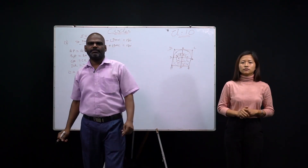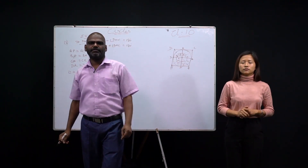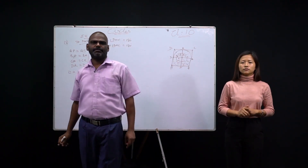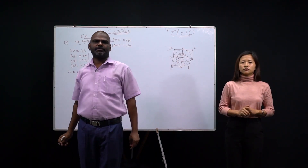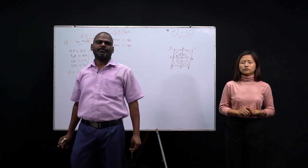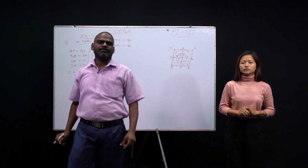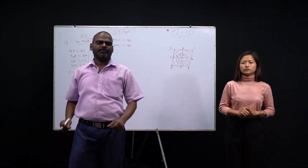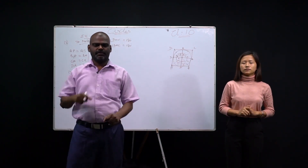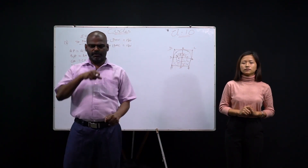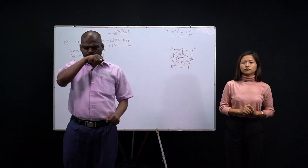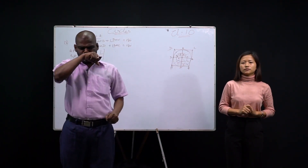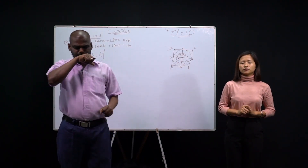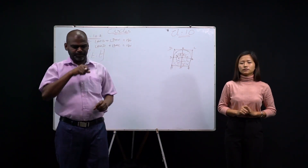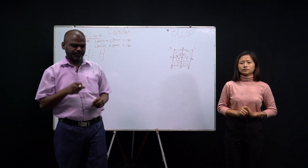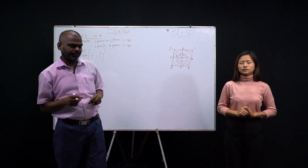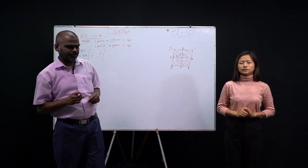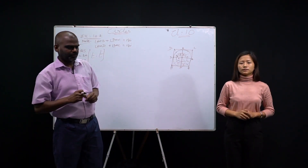why.